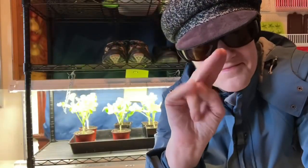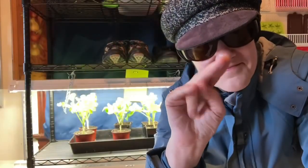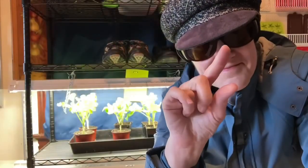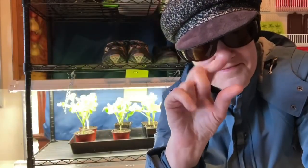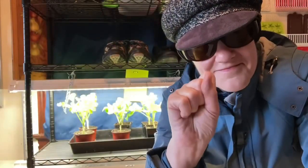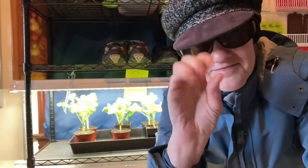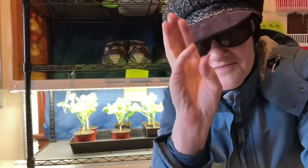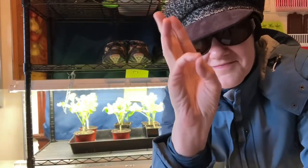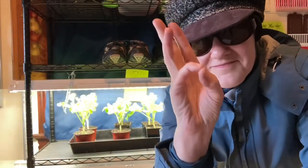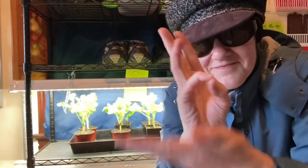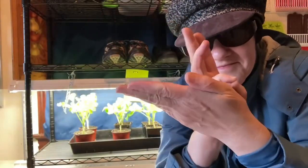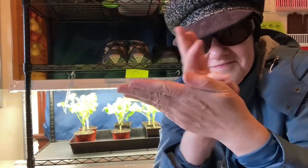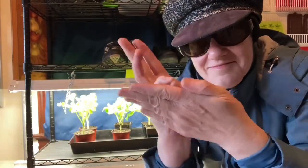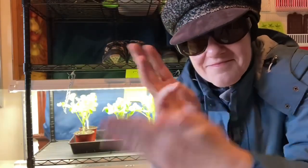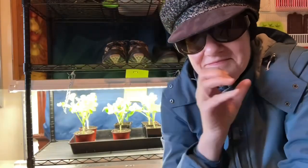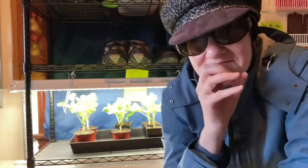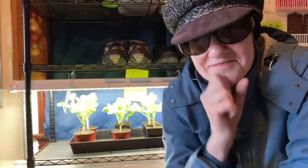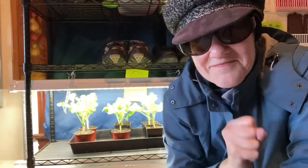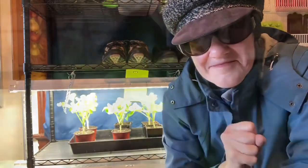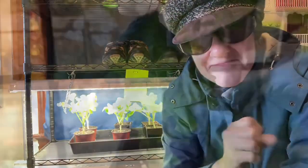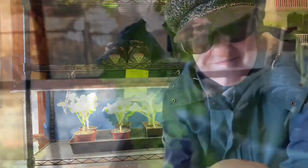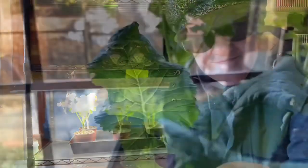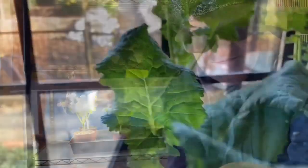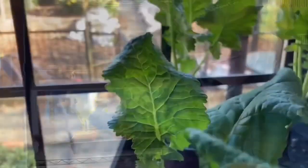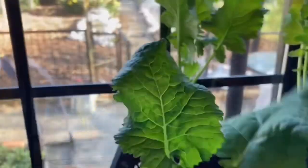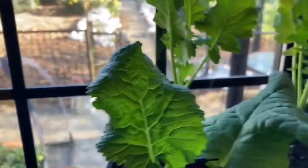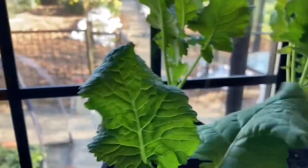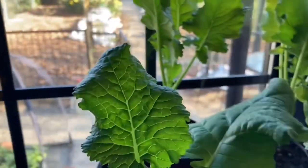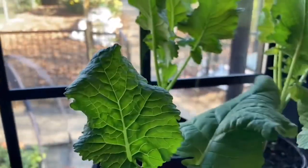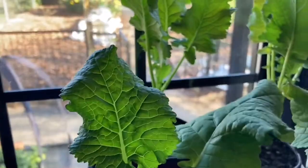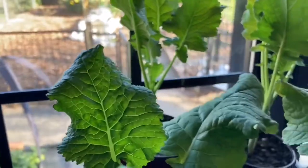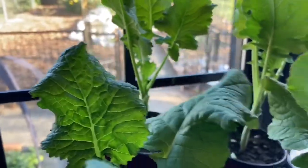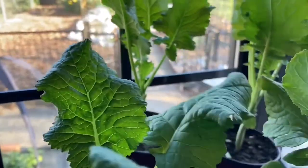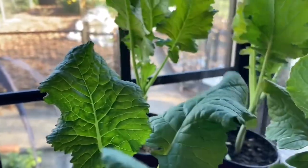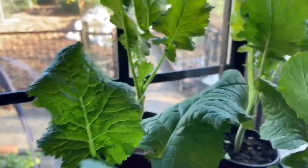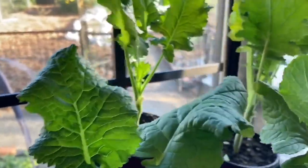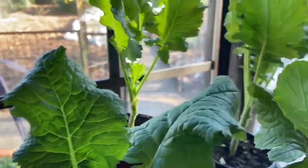Now these seedlings are 6 weeks old.